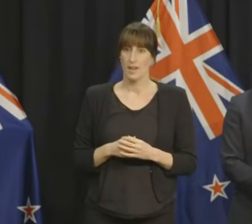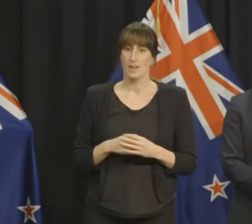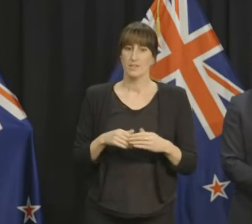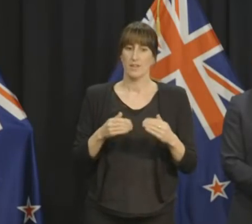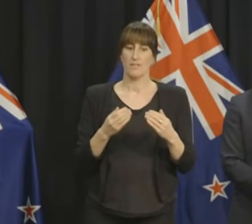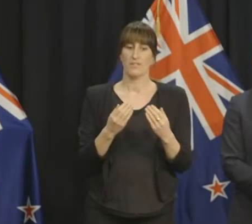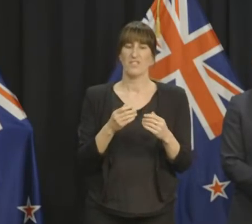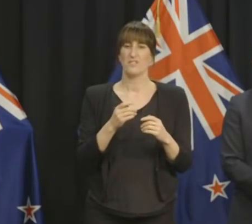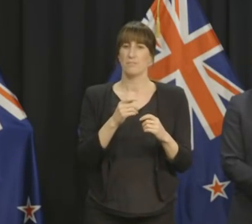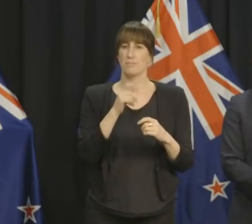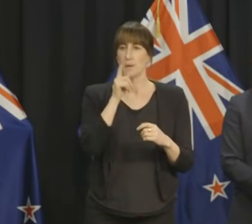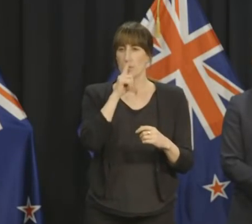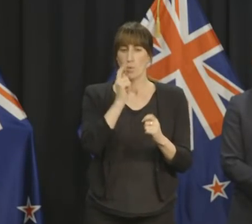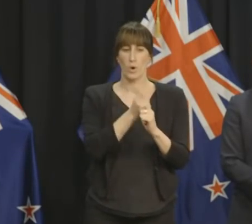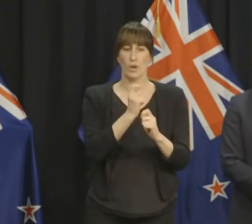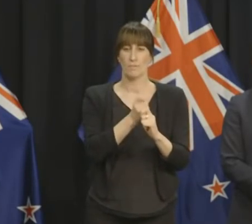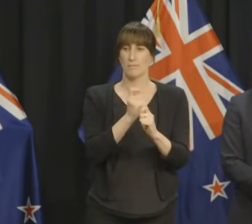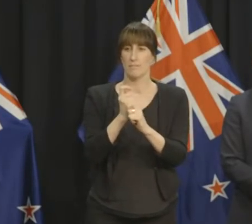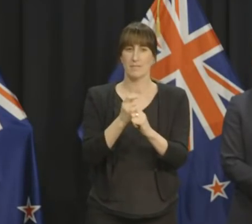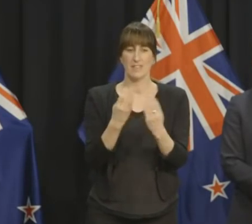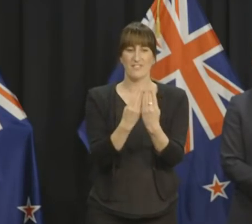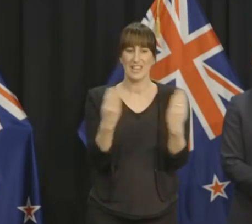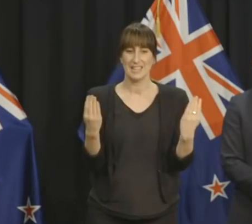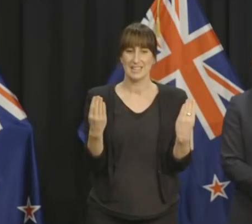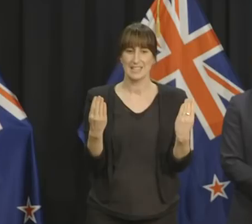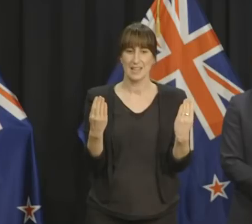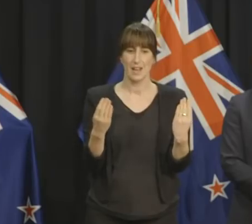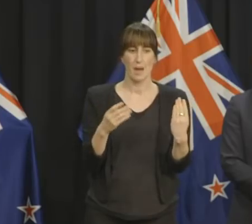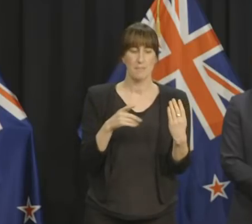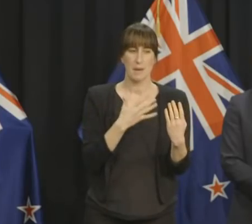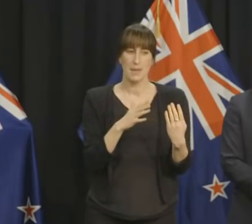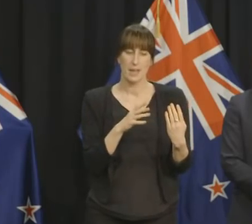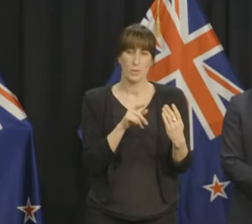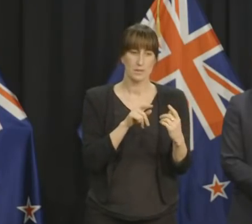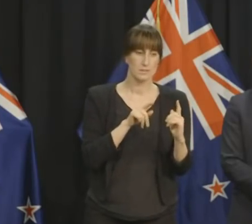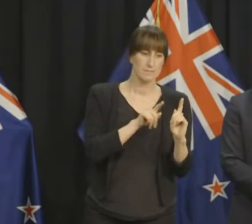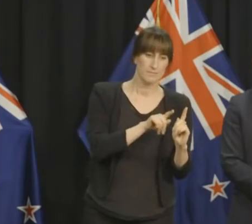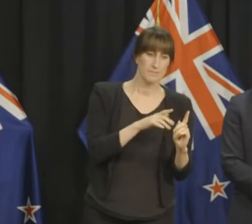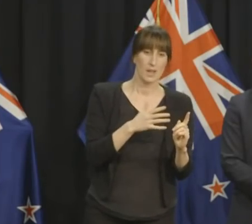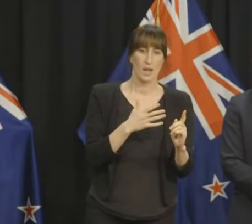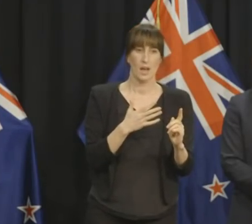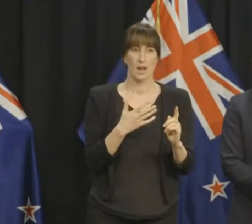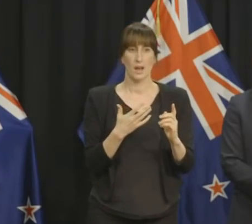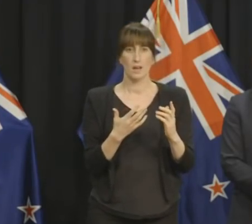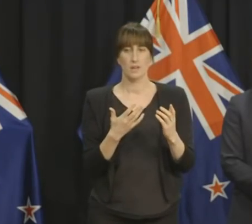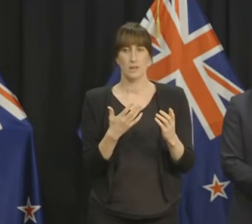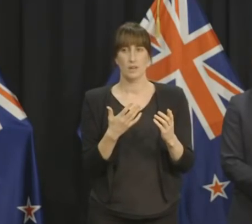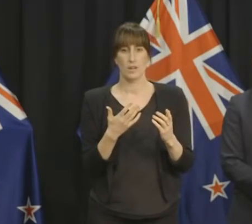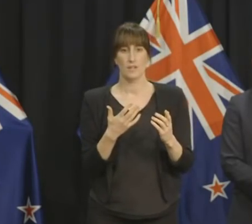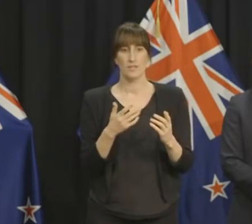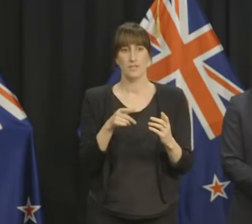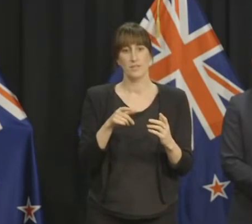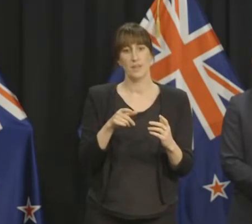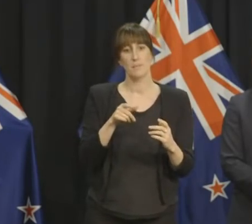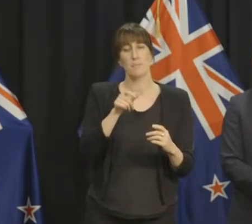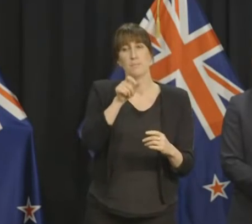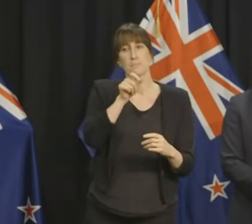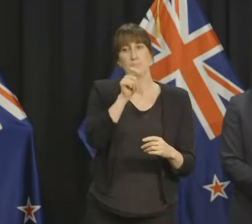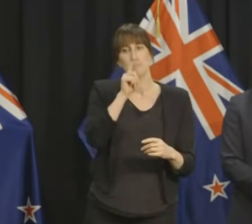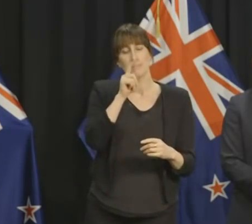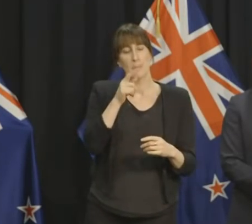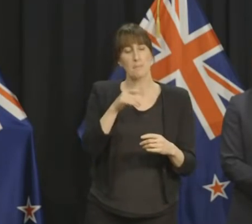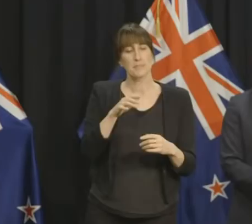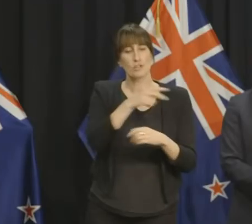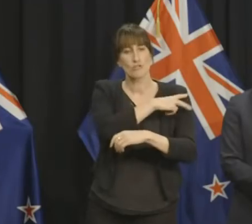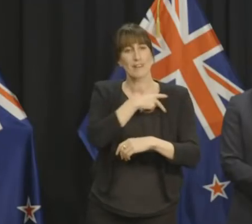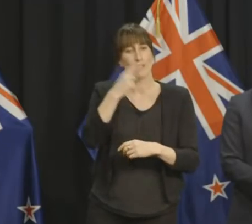in place, and was not clear whether or not this was a contractor or indeed the person who was in there for a period of smoking. What